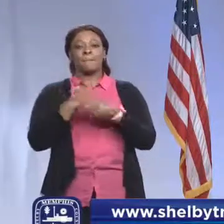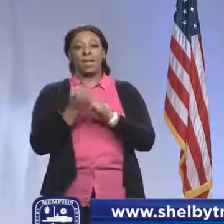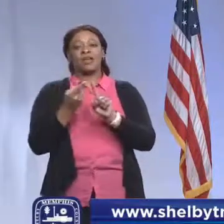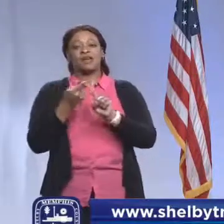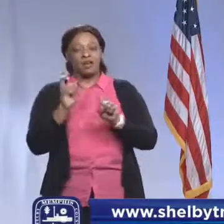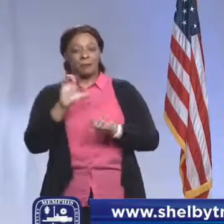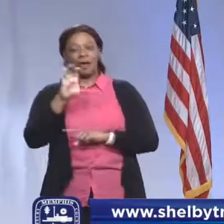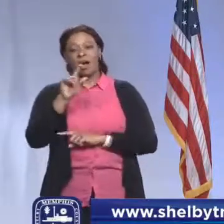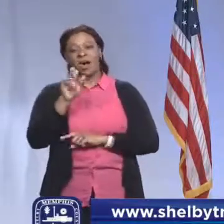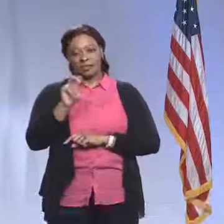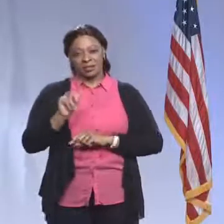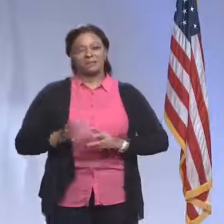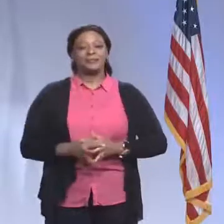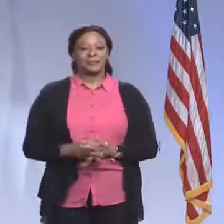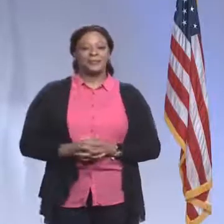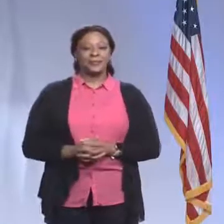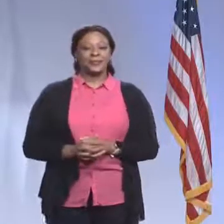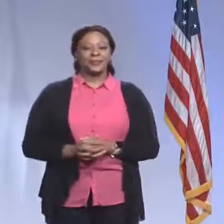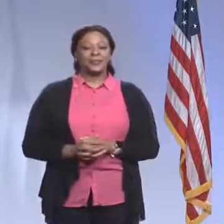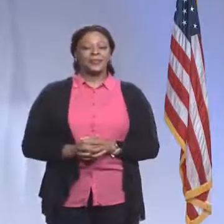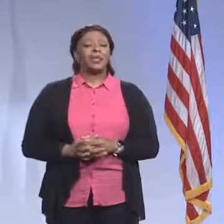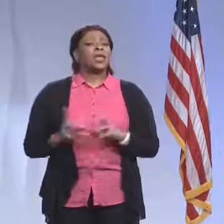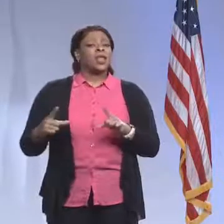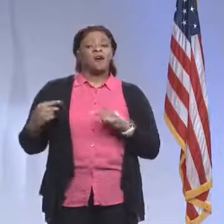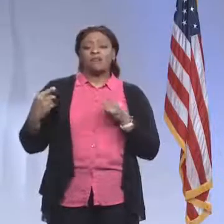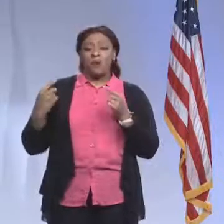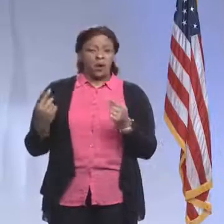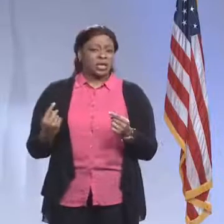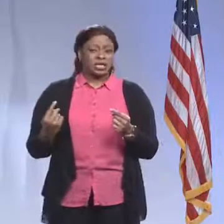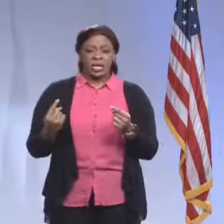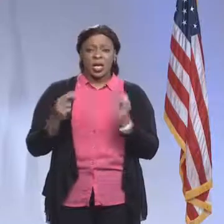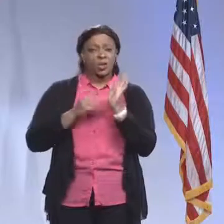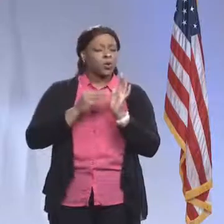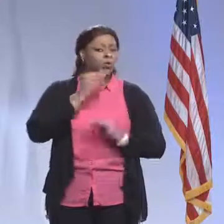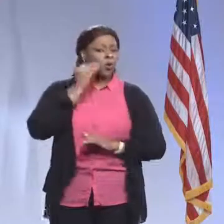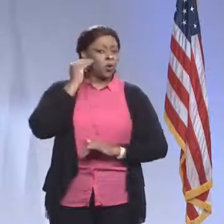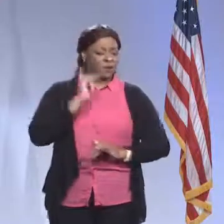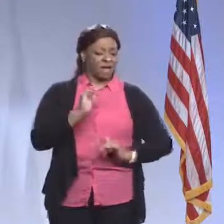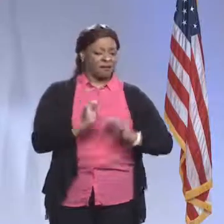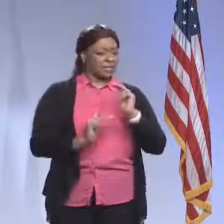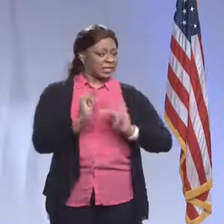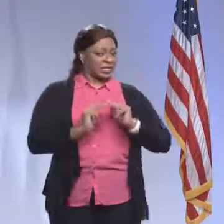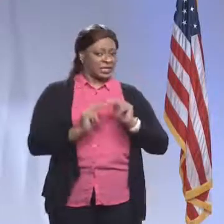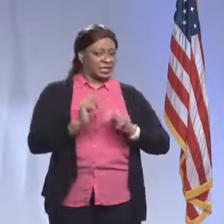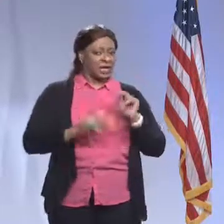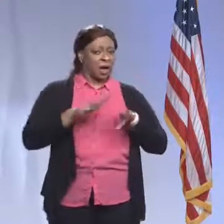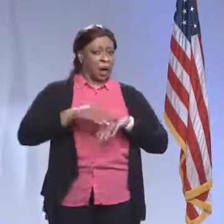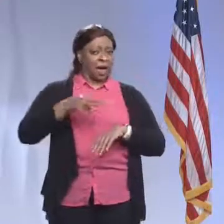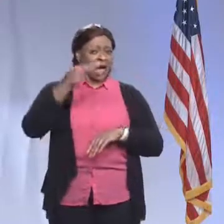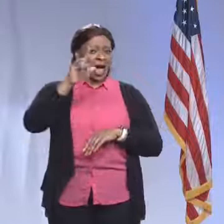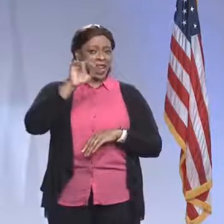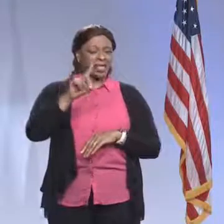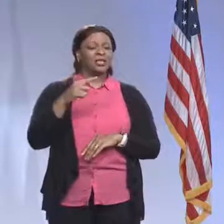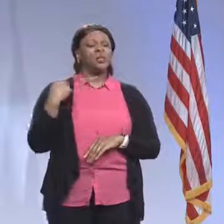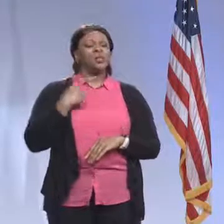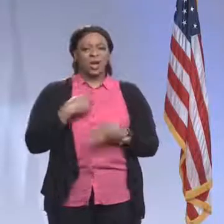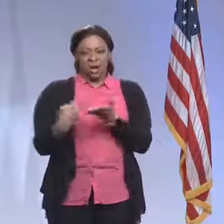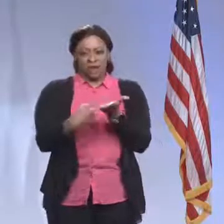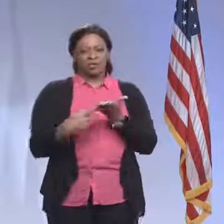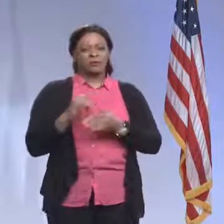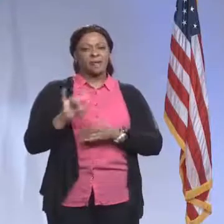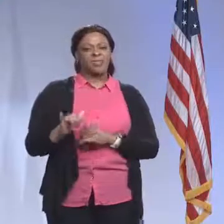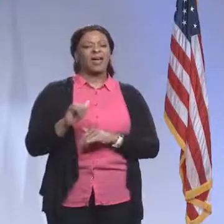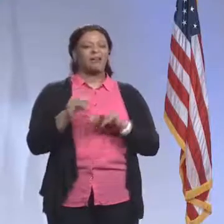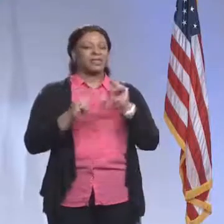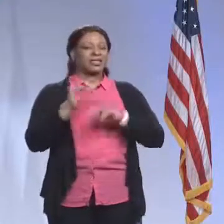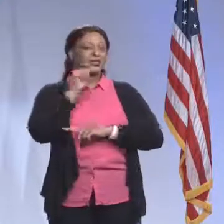of cotton. As far as the nursing home facility, actually we had a conversation about that